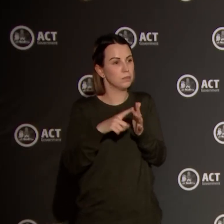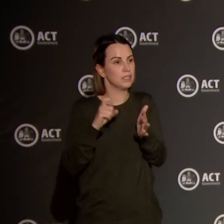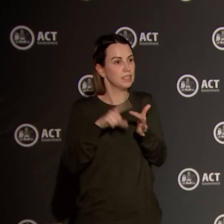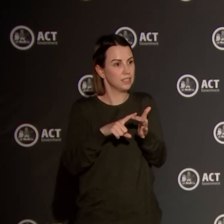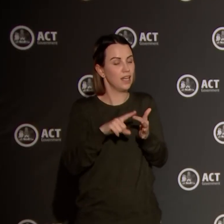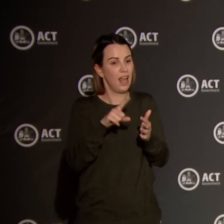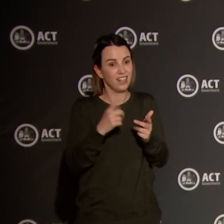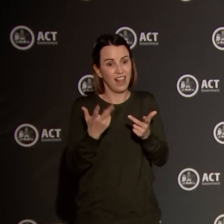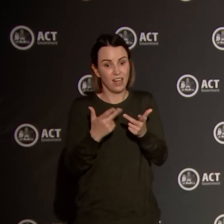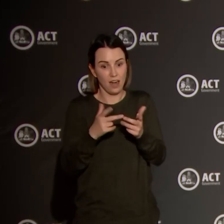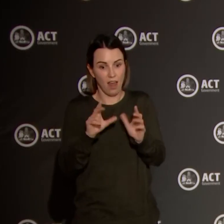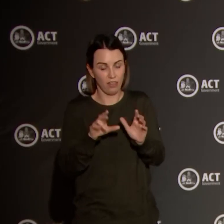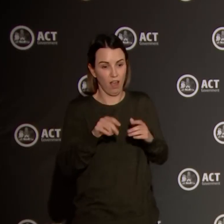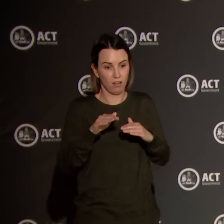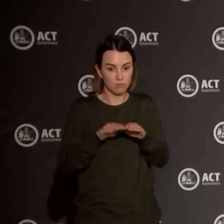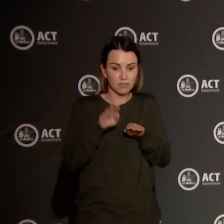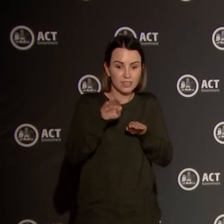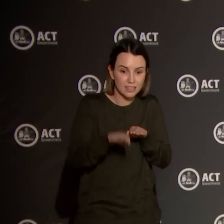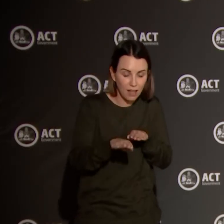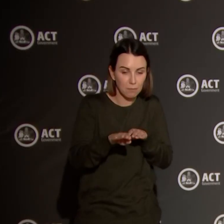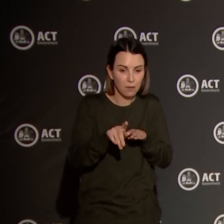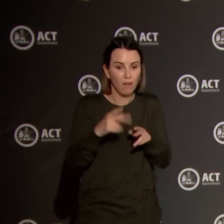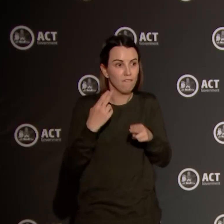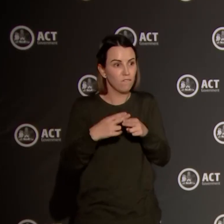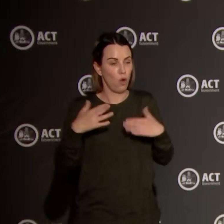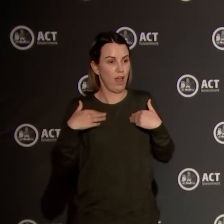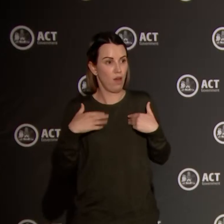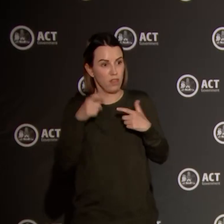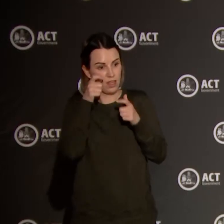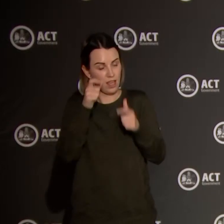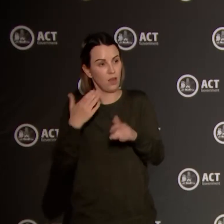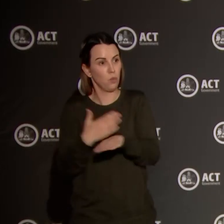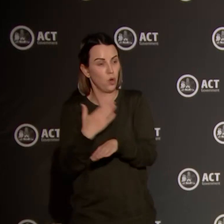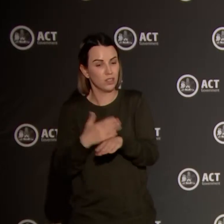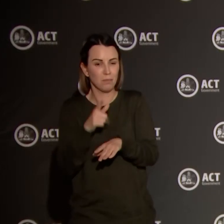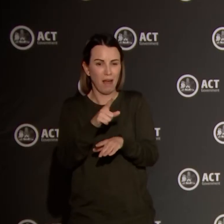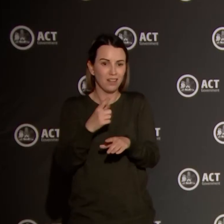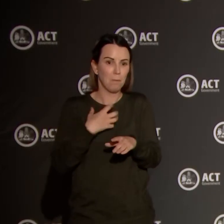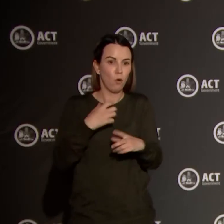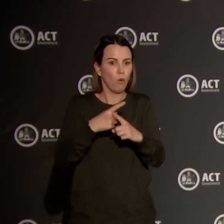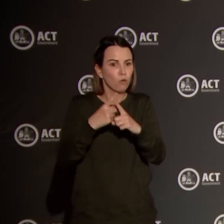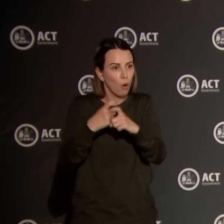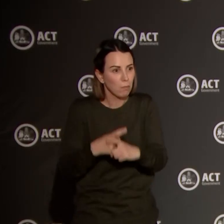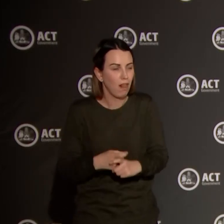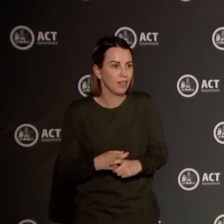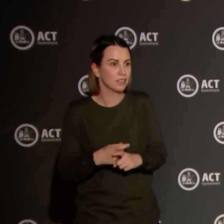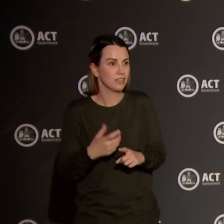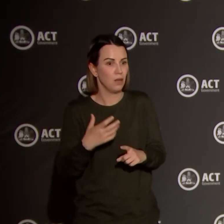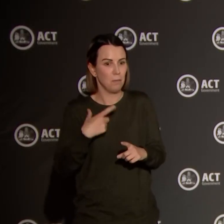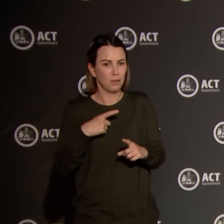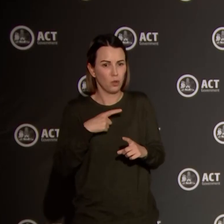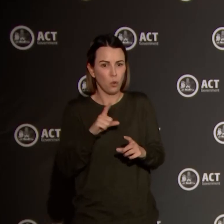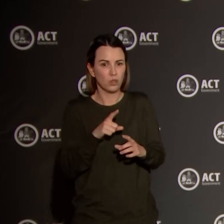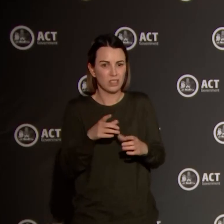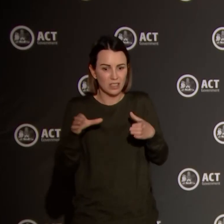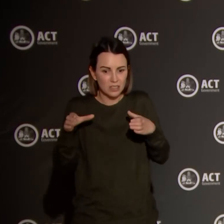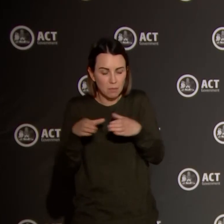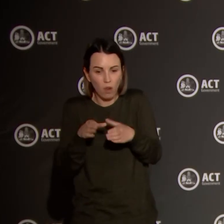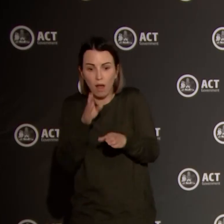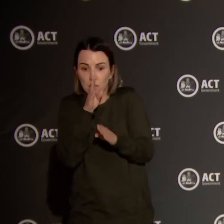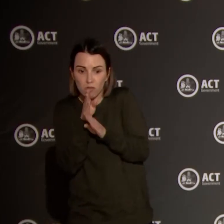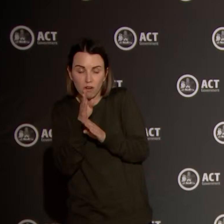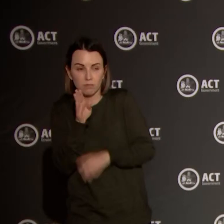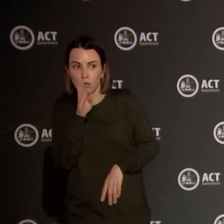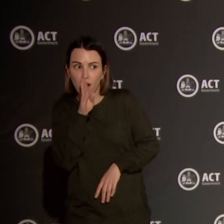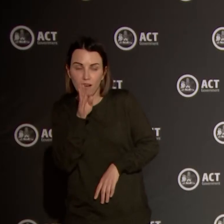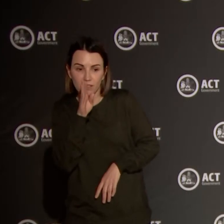healthcare workers. But again, that's a little bit more complicated because these are sort of smaller, privately owned,